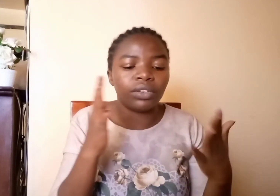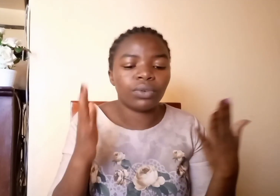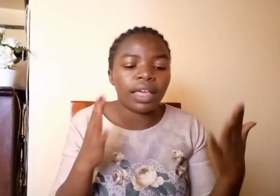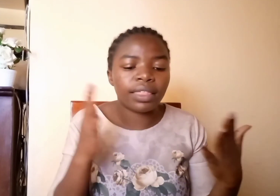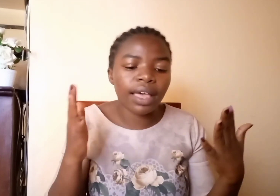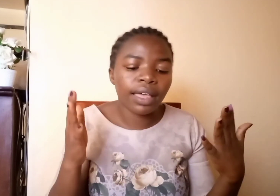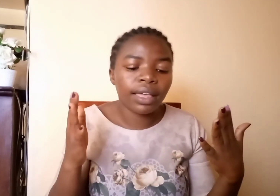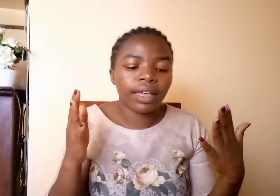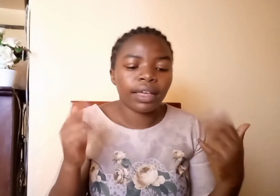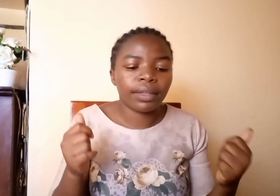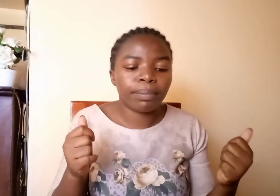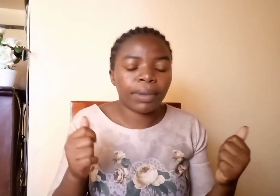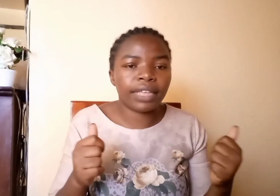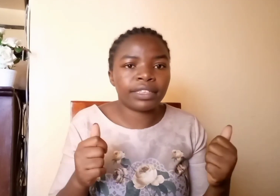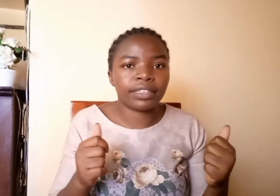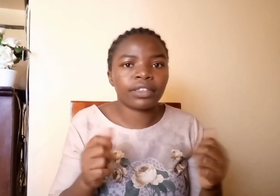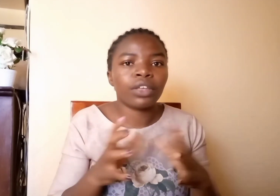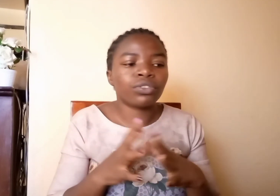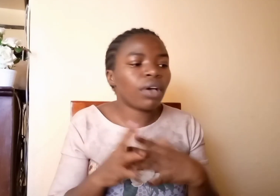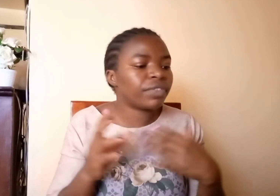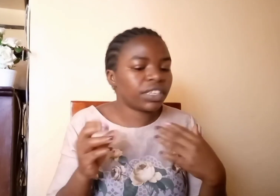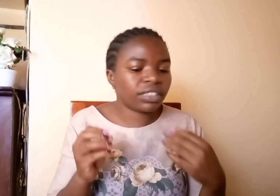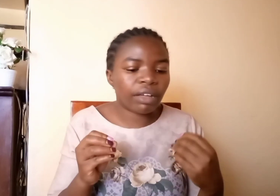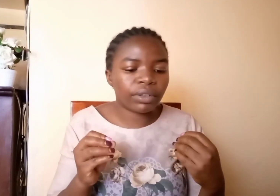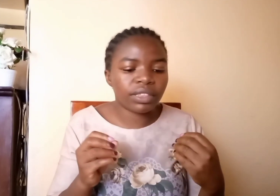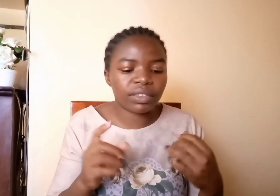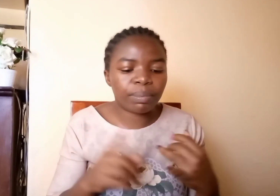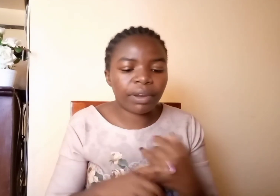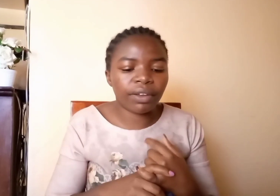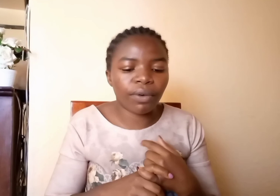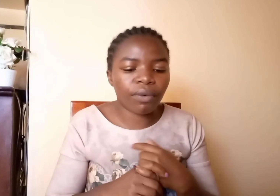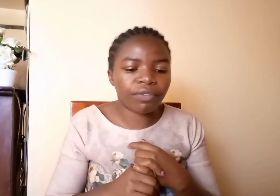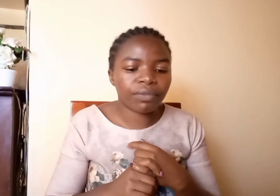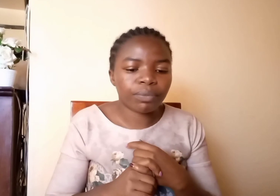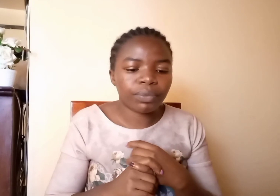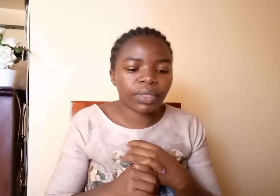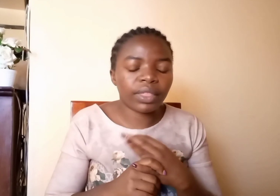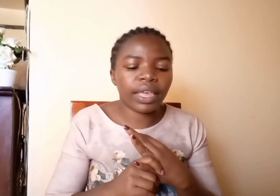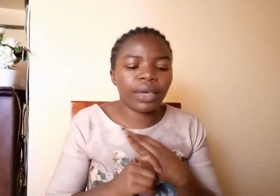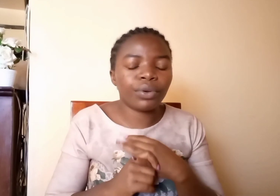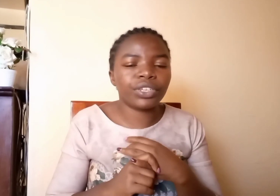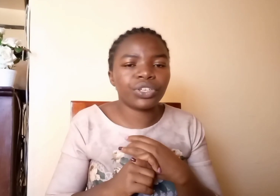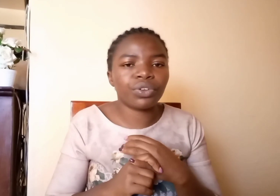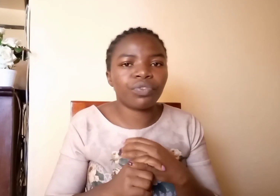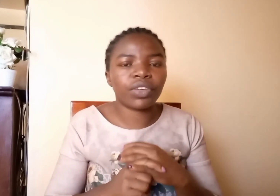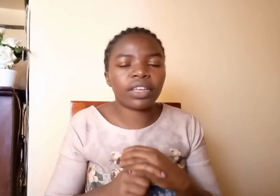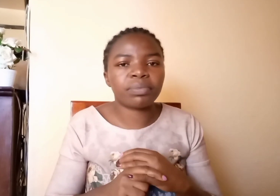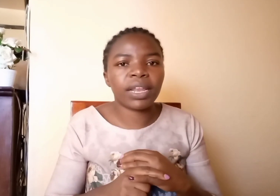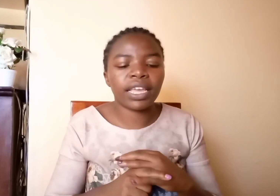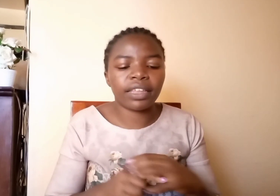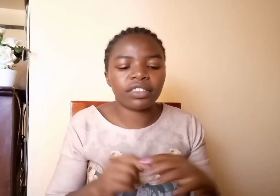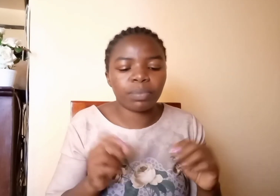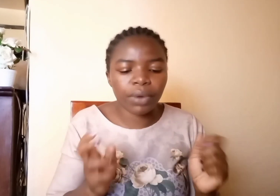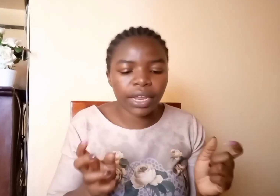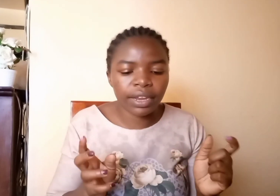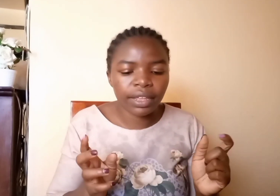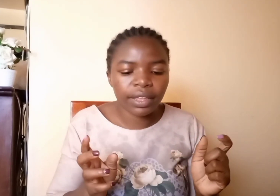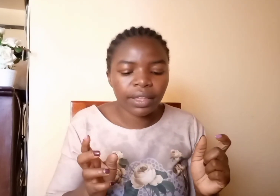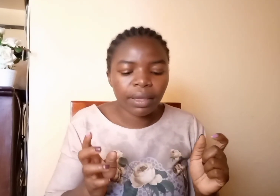to other places. So I've just tackled the spread of the origin of fingerspelling and spread,